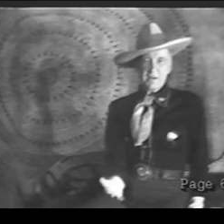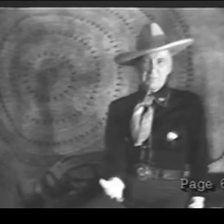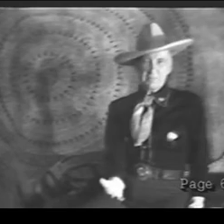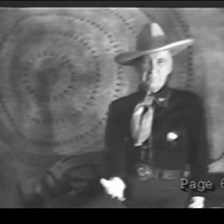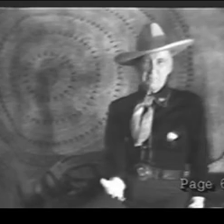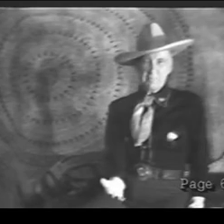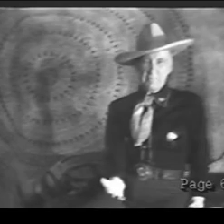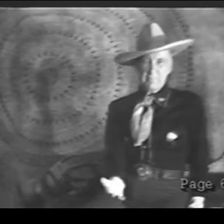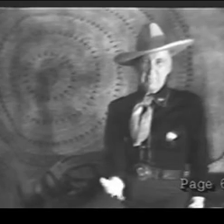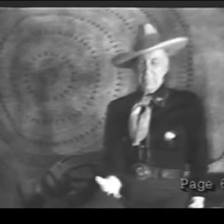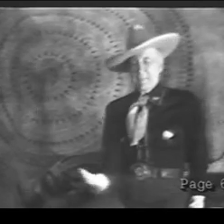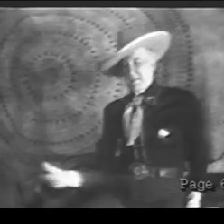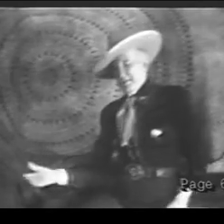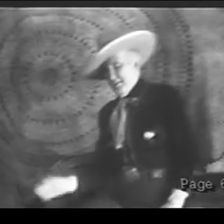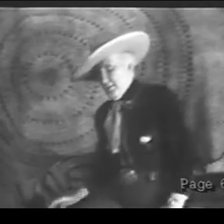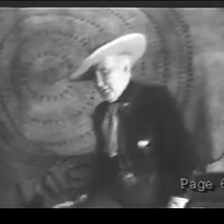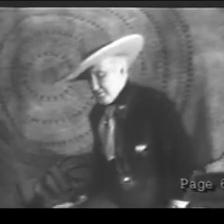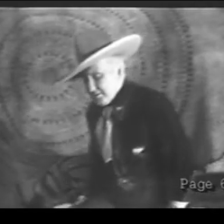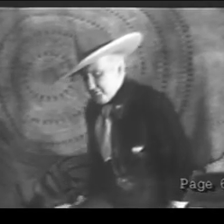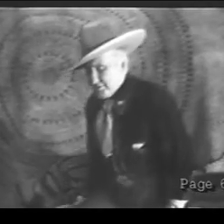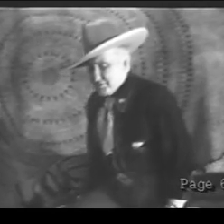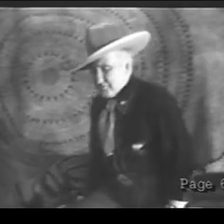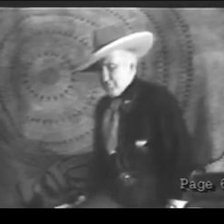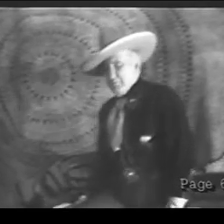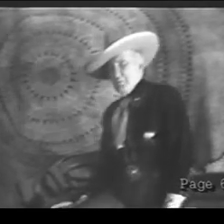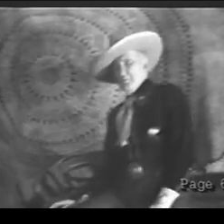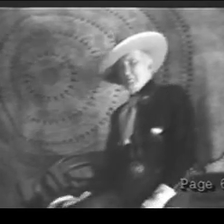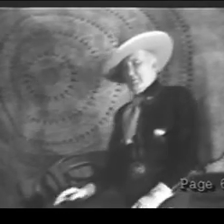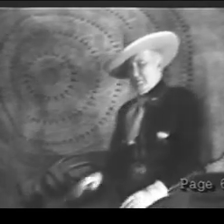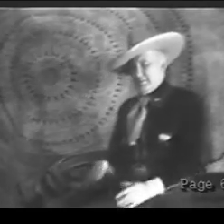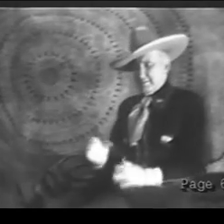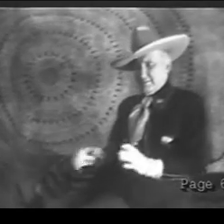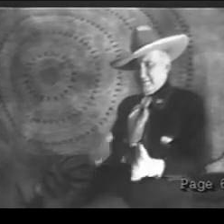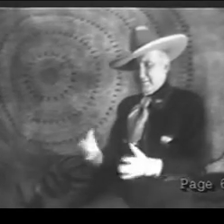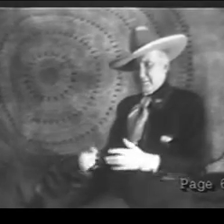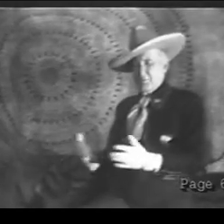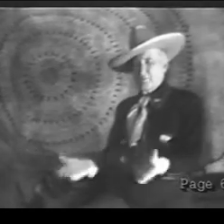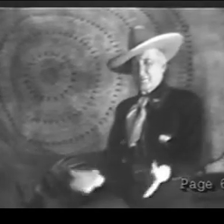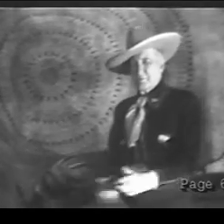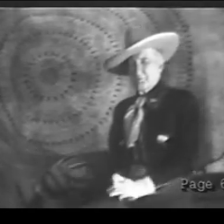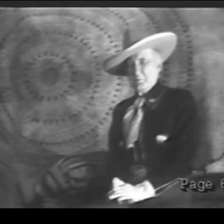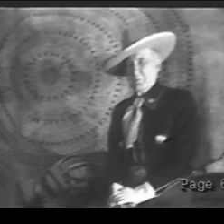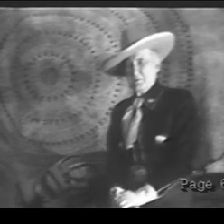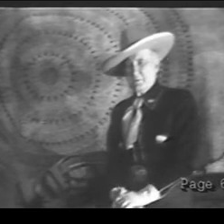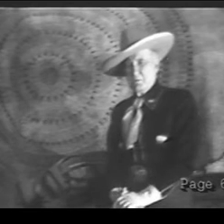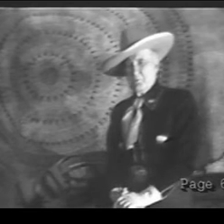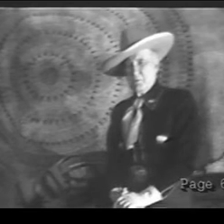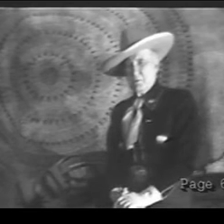sorrow. Now those little things that people, little nuances that people are not quite familiar